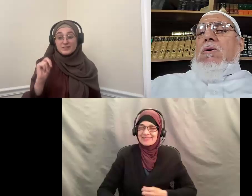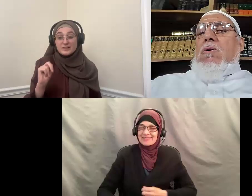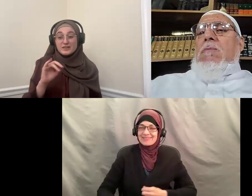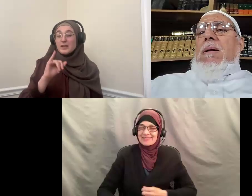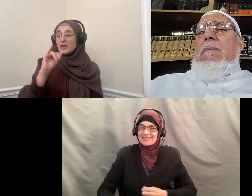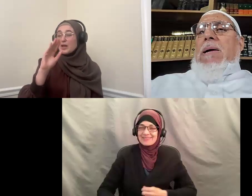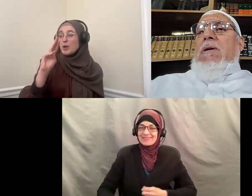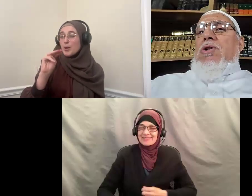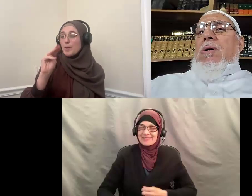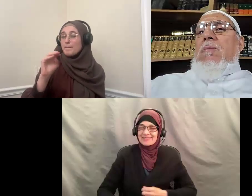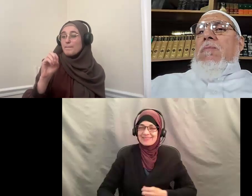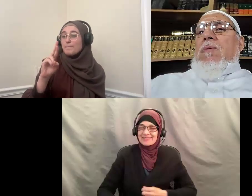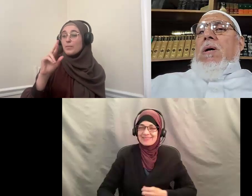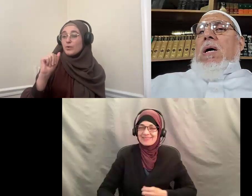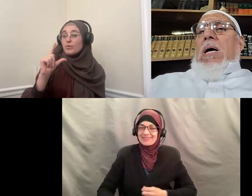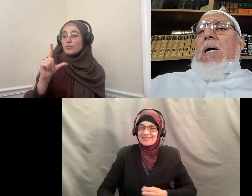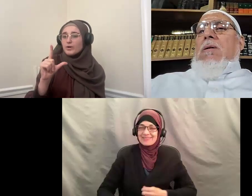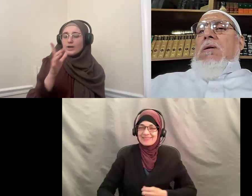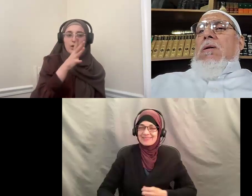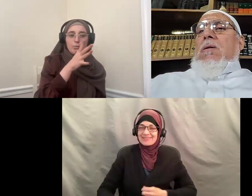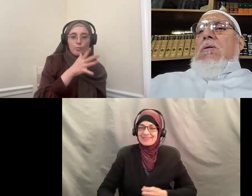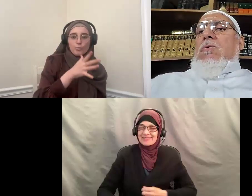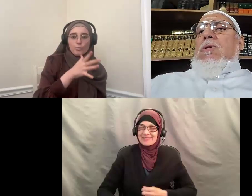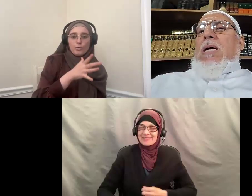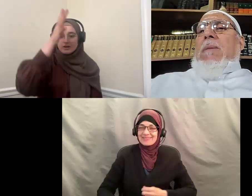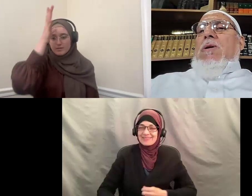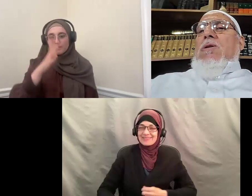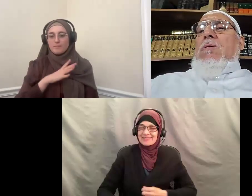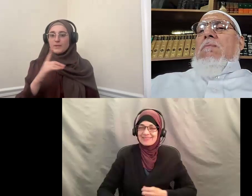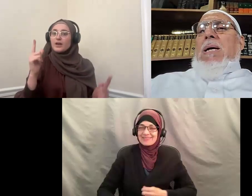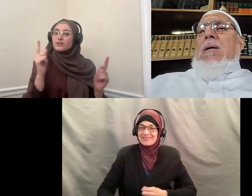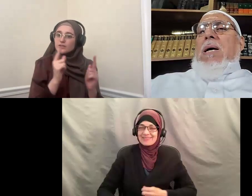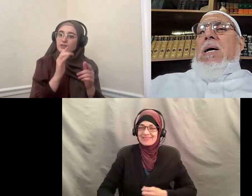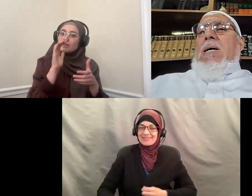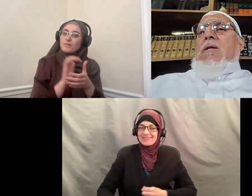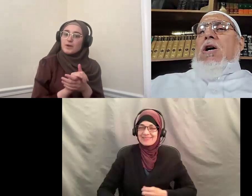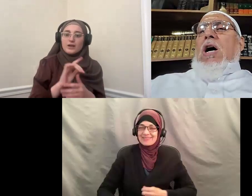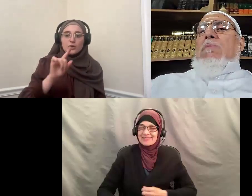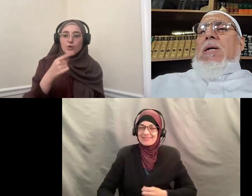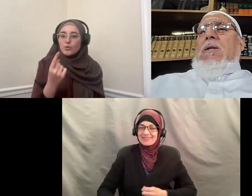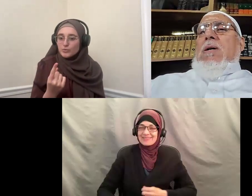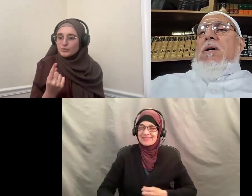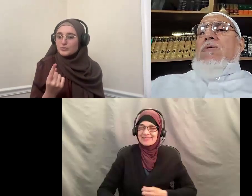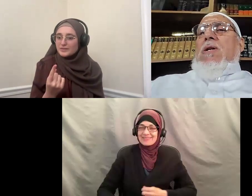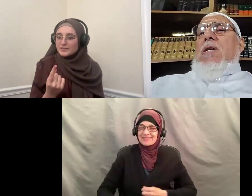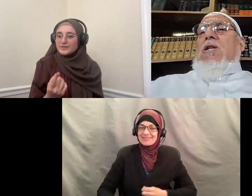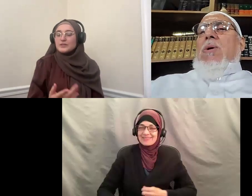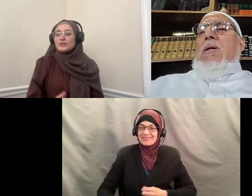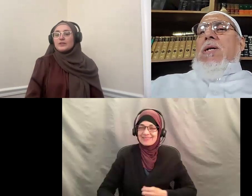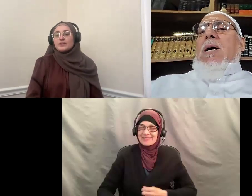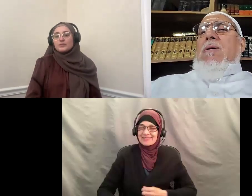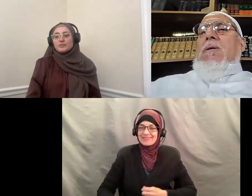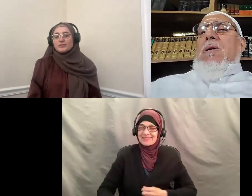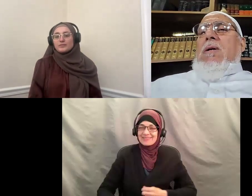regular normal marriage and to establish men as the object of the